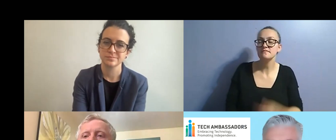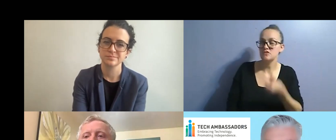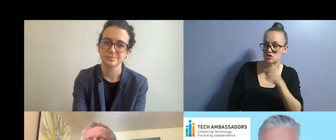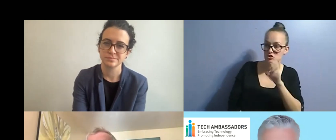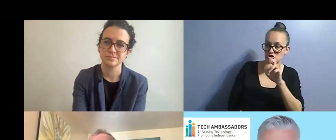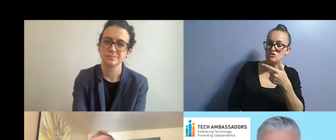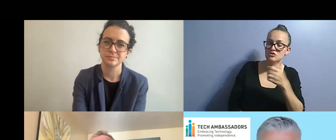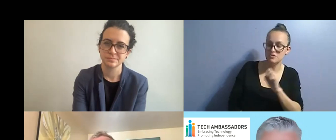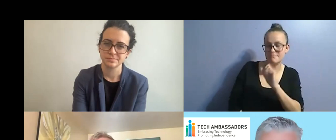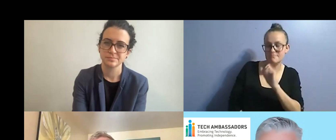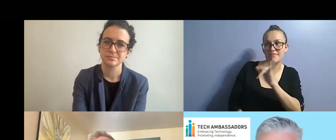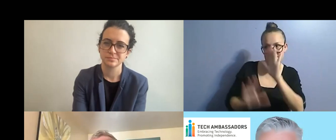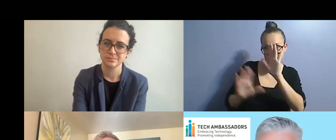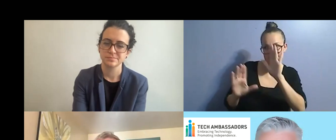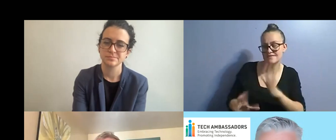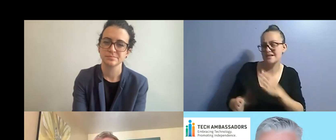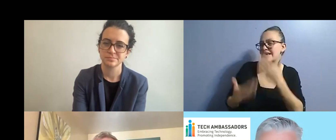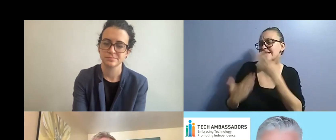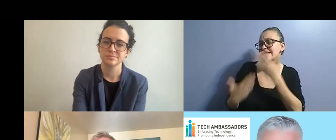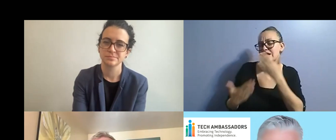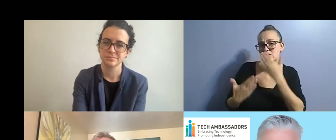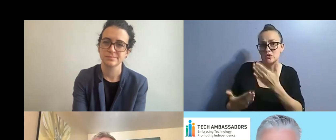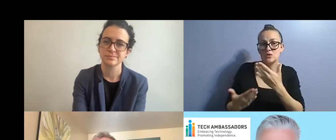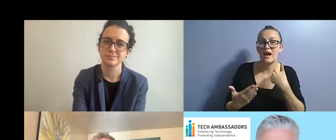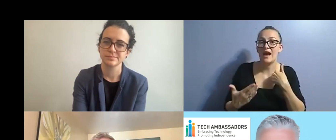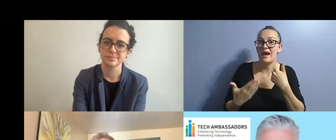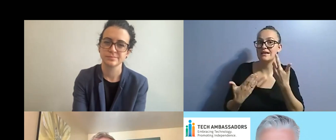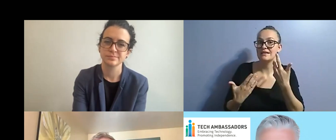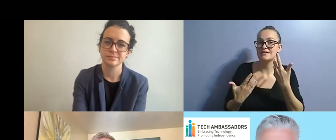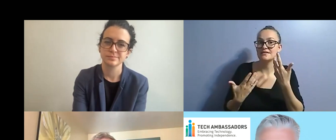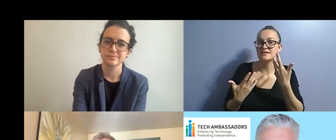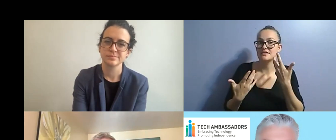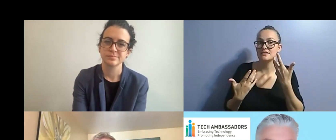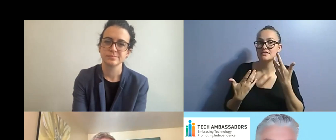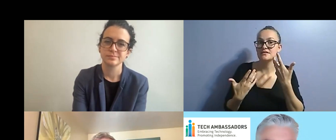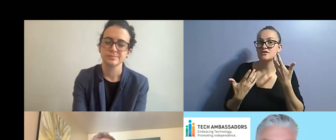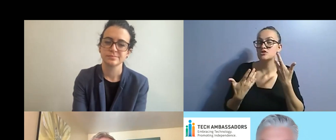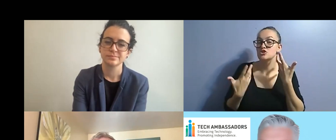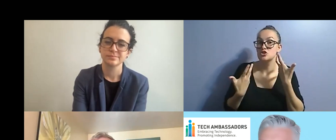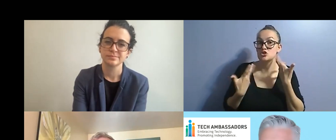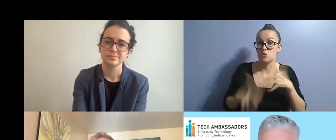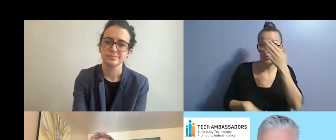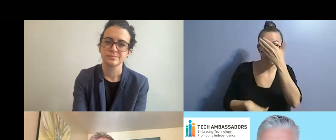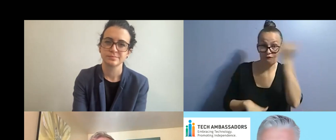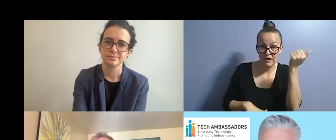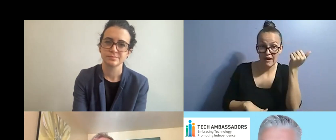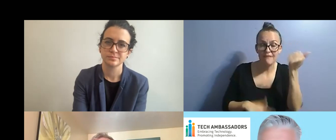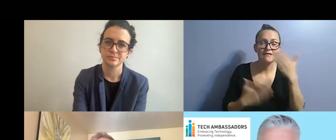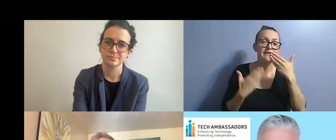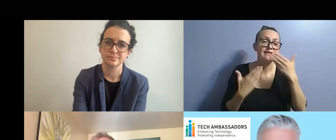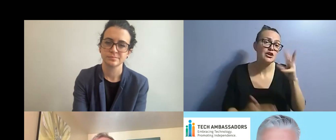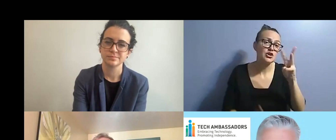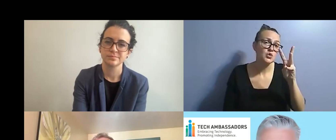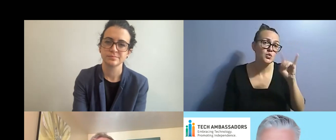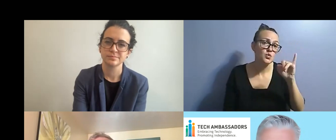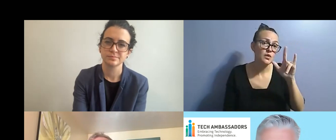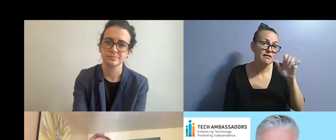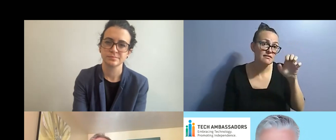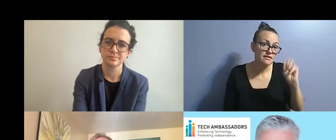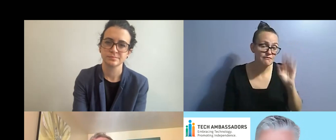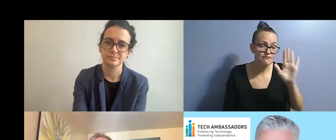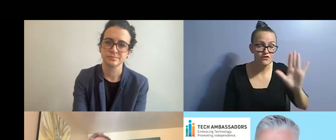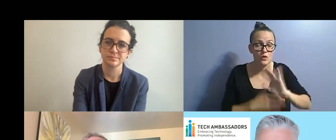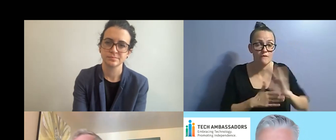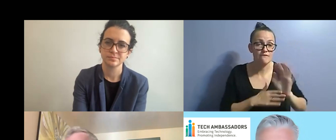great. One more thank you I want to make sure I don't forget to give is to William. Thanks so much for that video, buddy. That